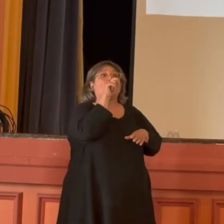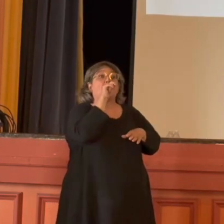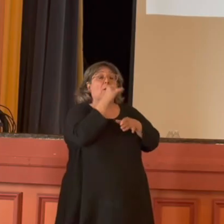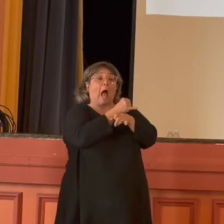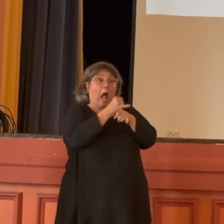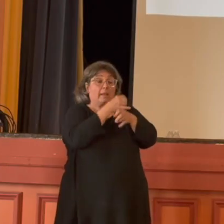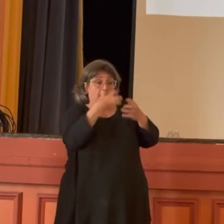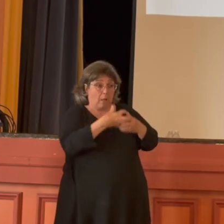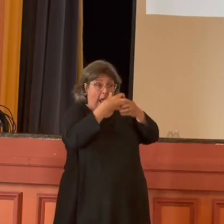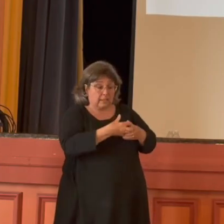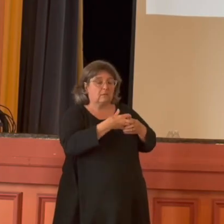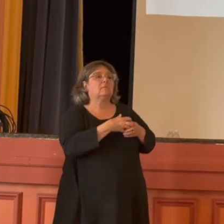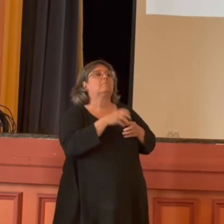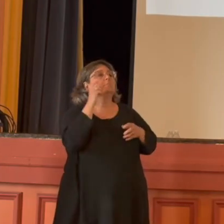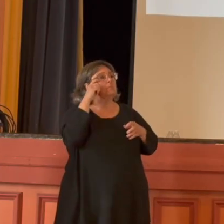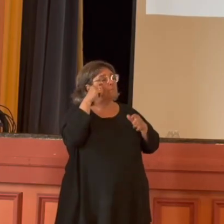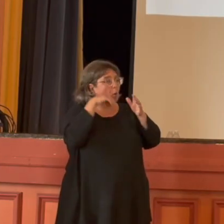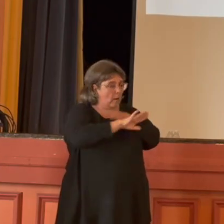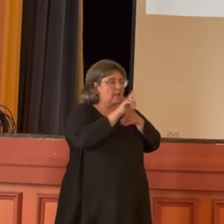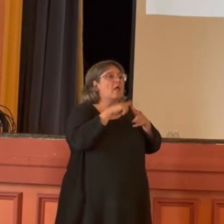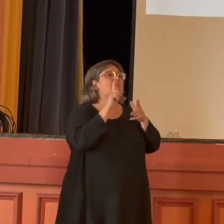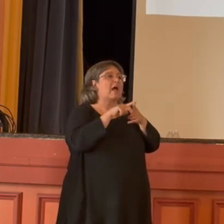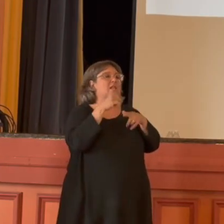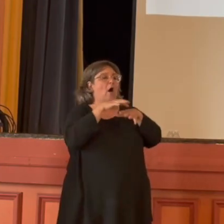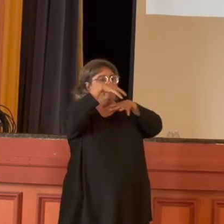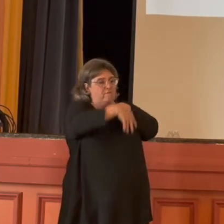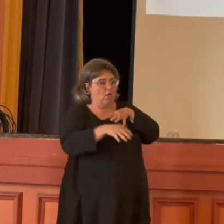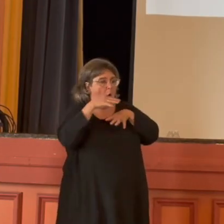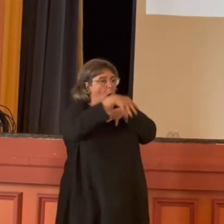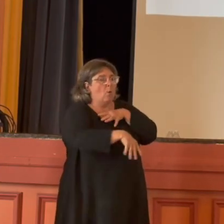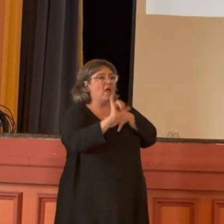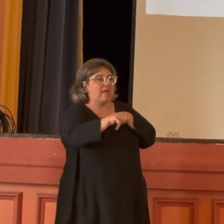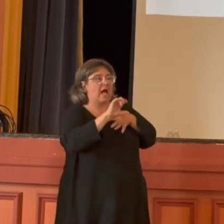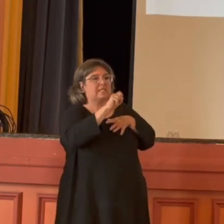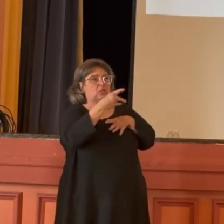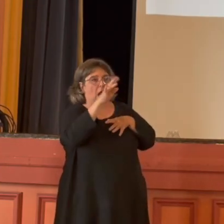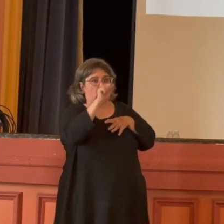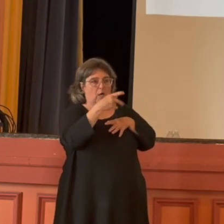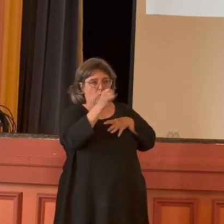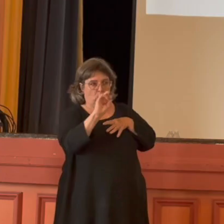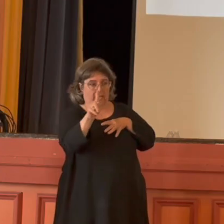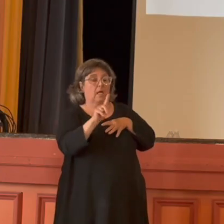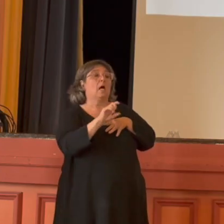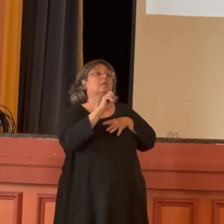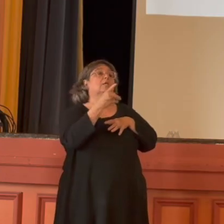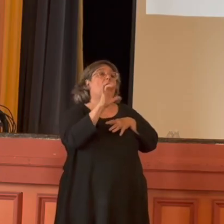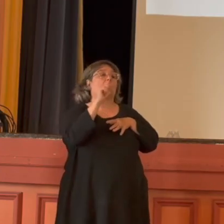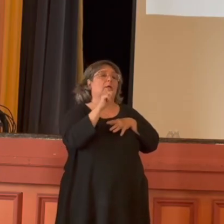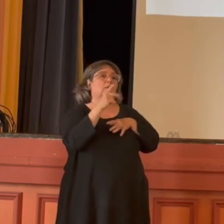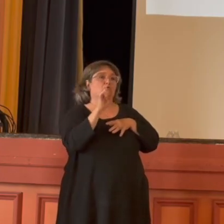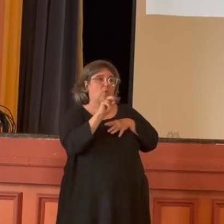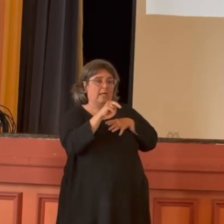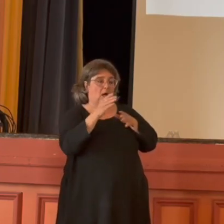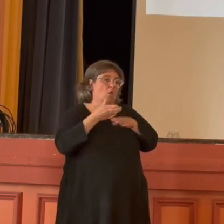Plant, and take a lot of those flows that are going into Scajaquada Creek and the Scajaquada Drain across the city of